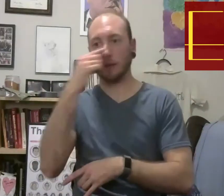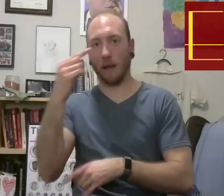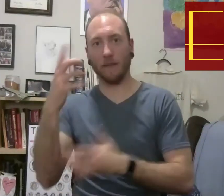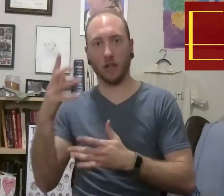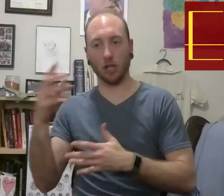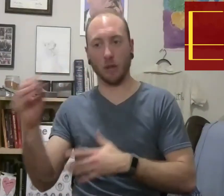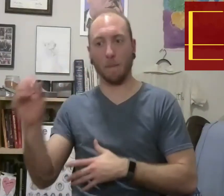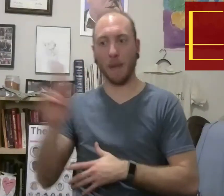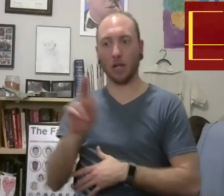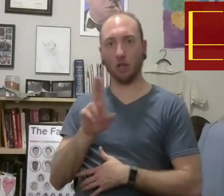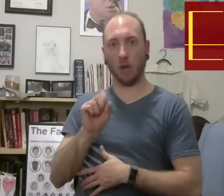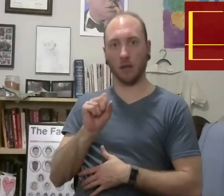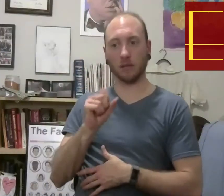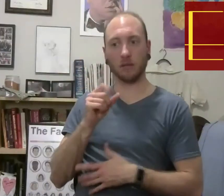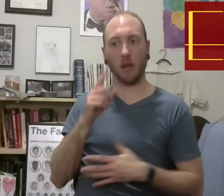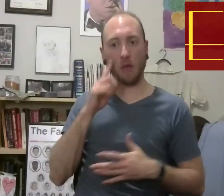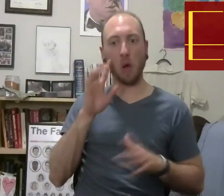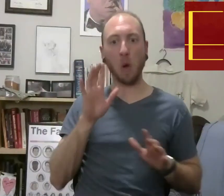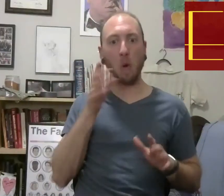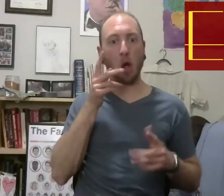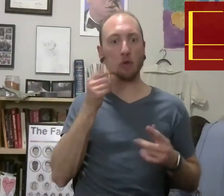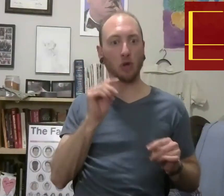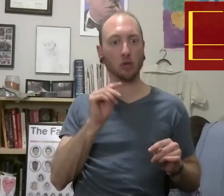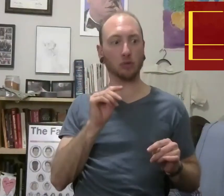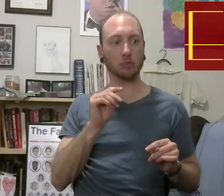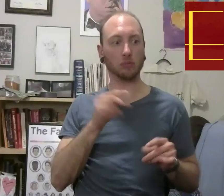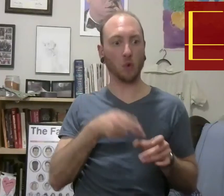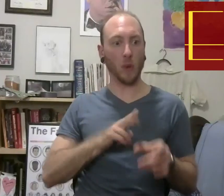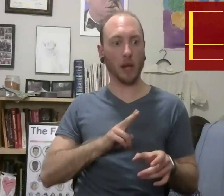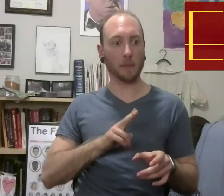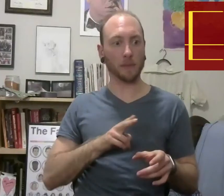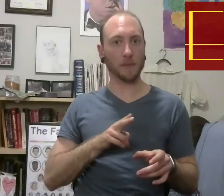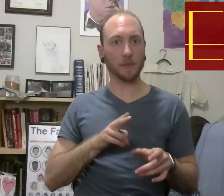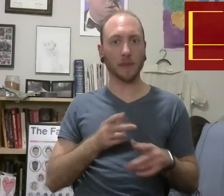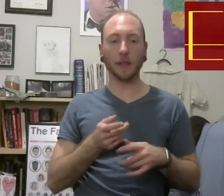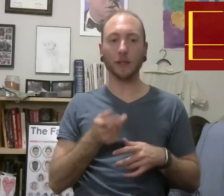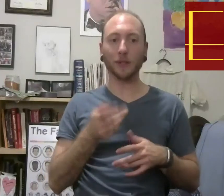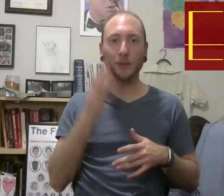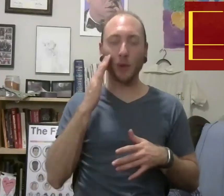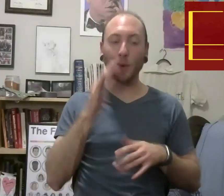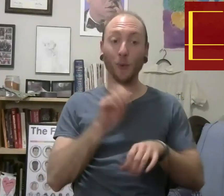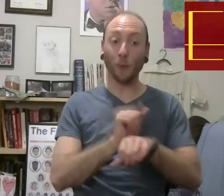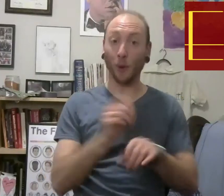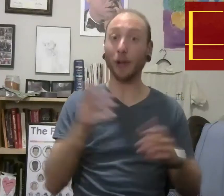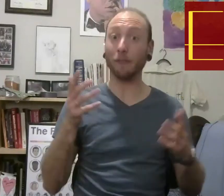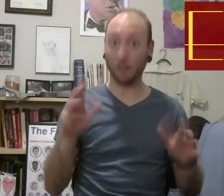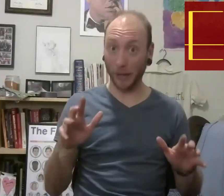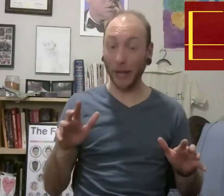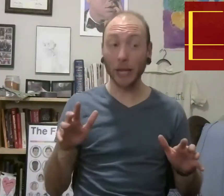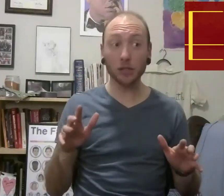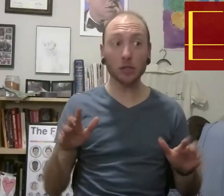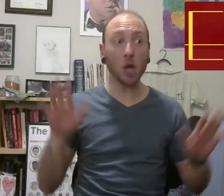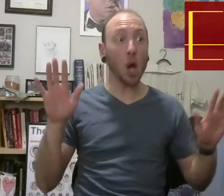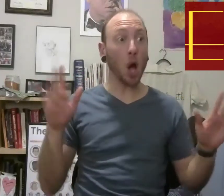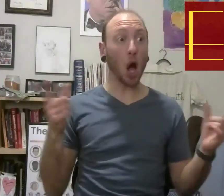like go home instead of going to the liquor store. And my feet went to the liquor